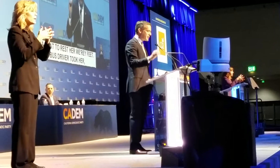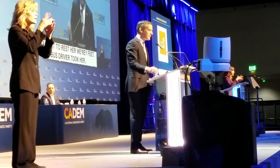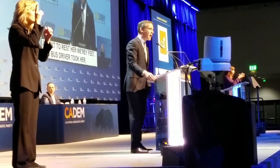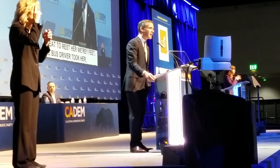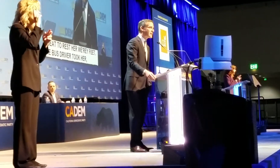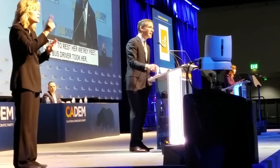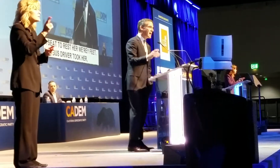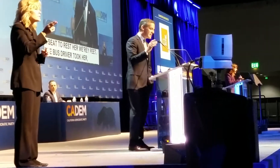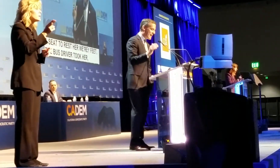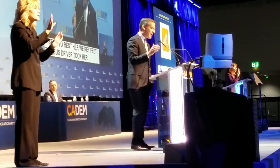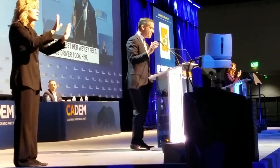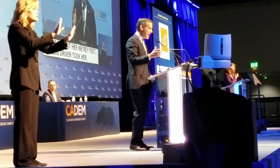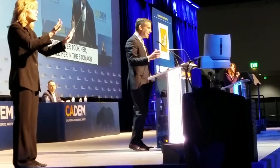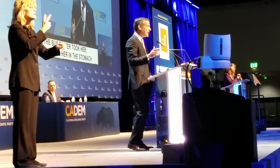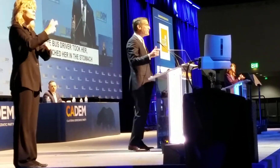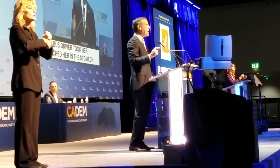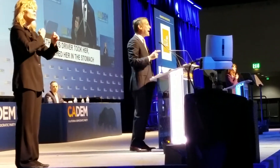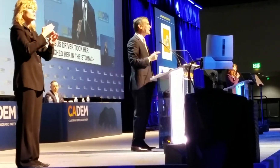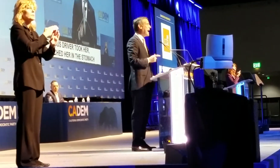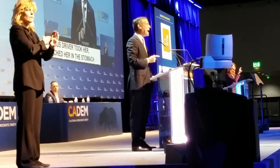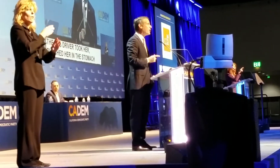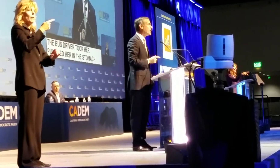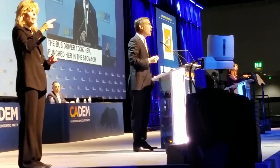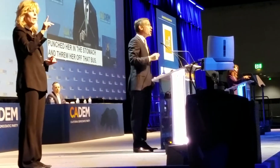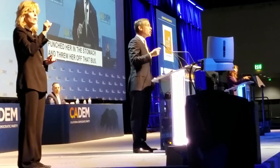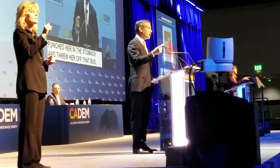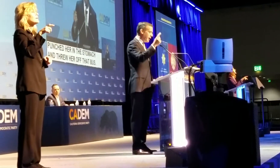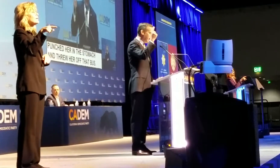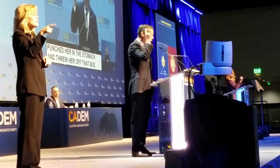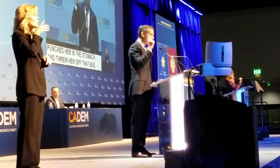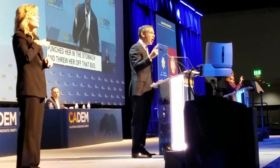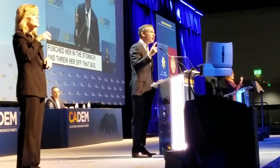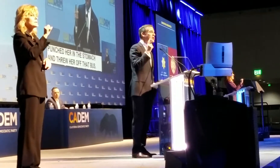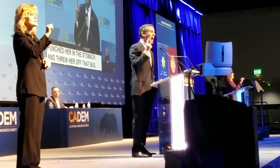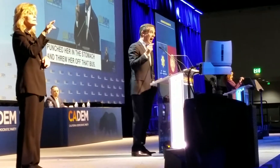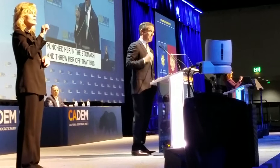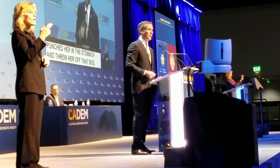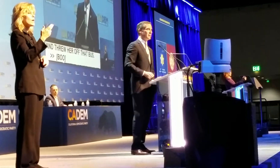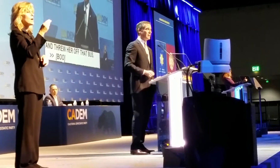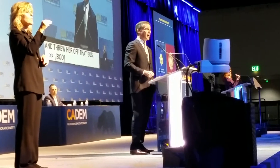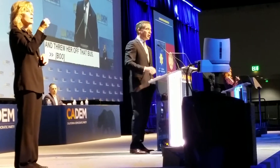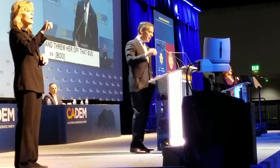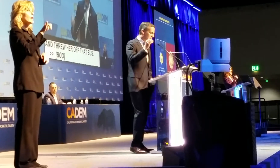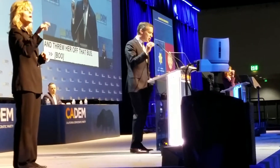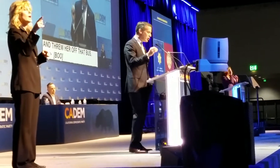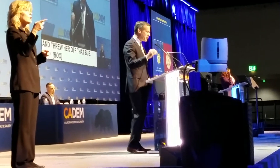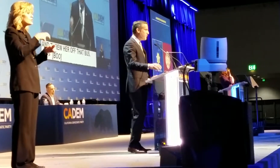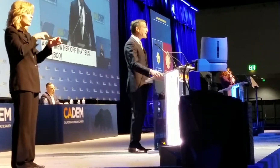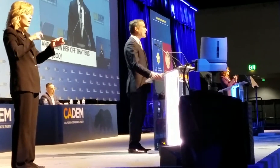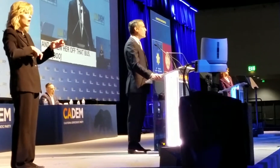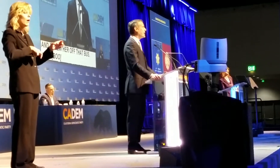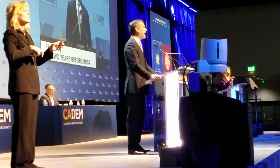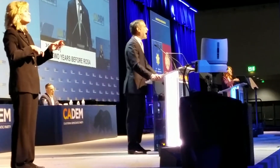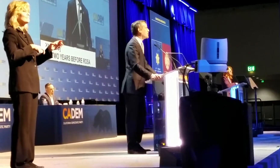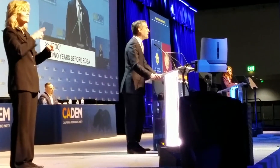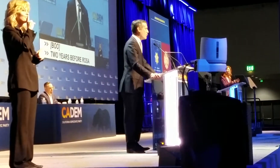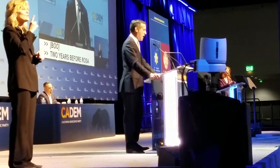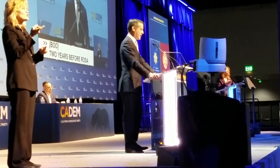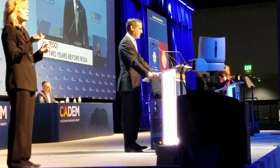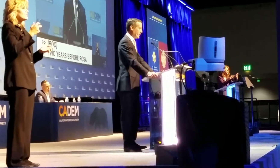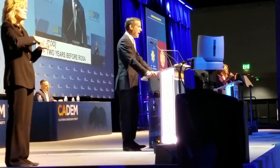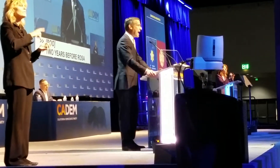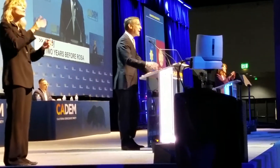before Rosa Parks, Sarah Mae didn't back down. She rose up. She sued the bus company and